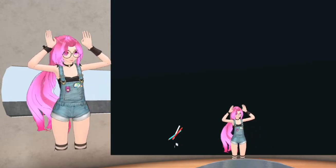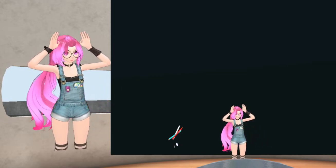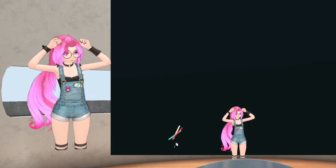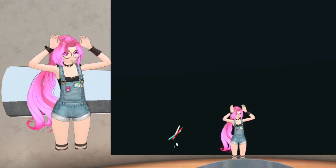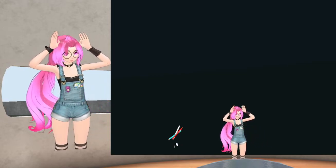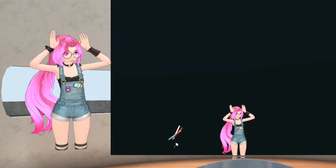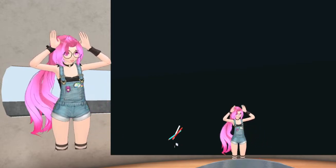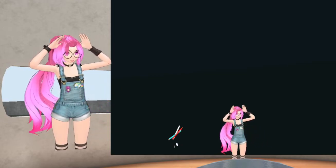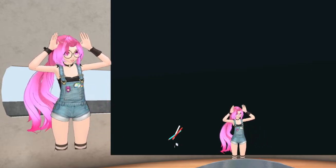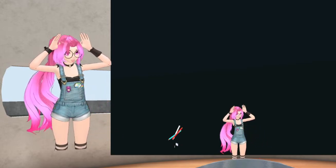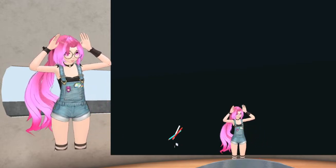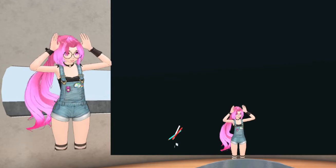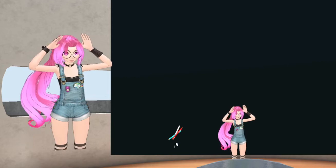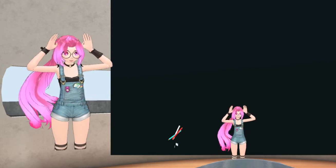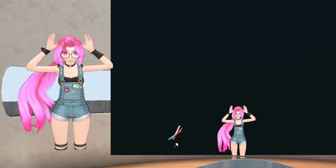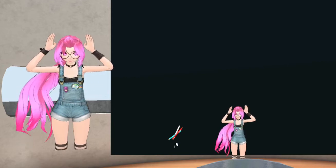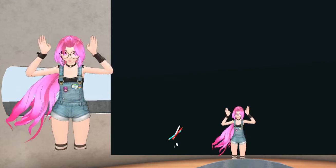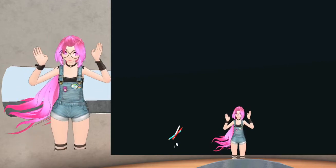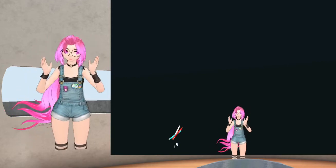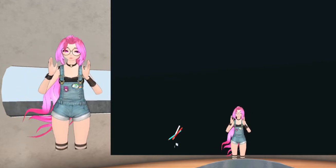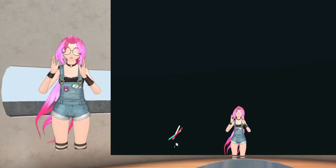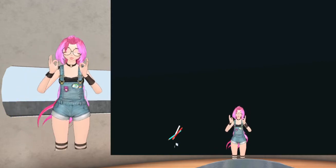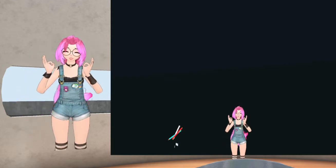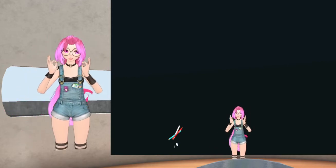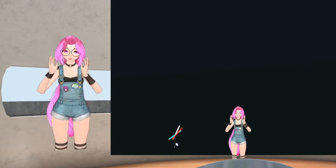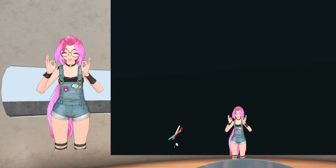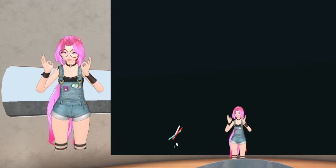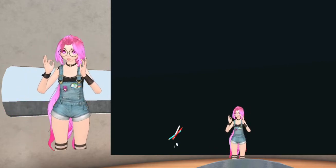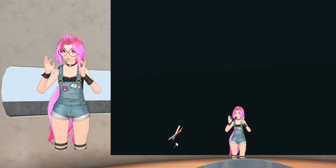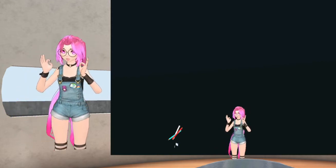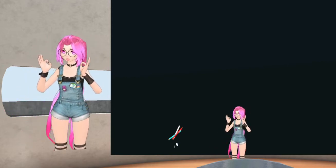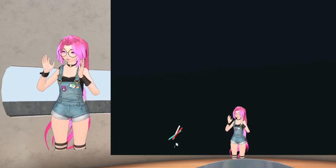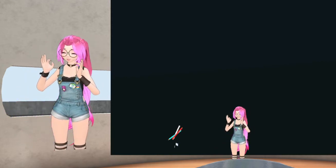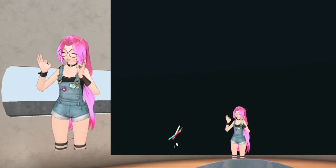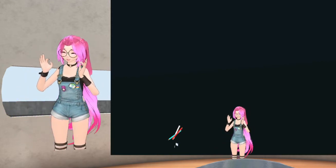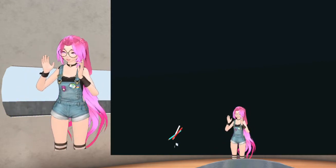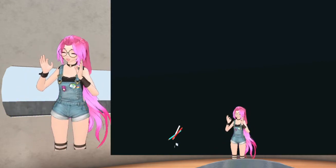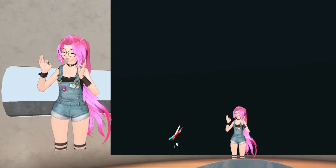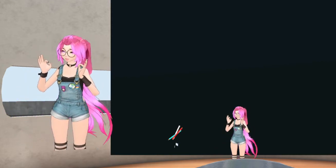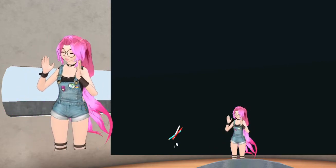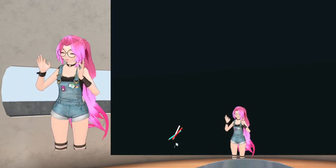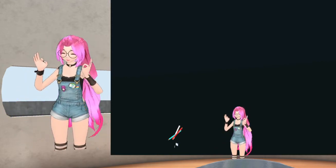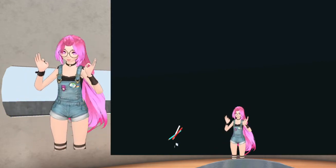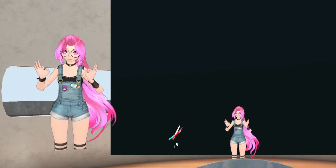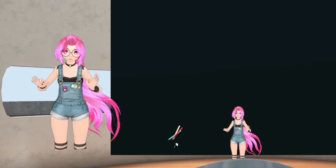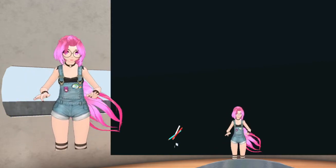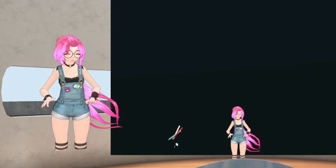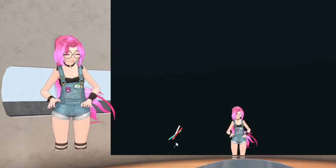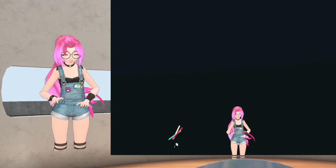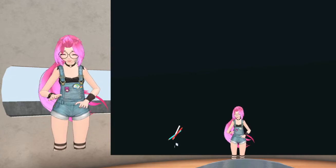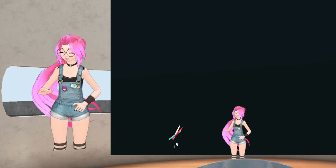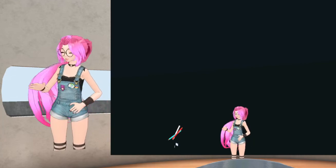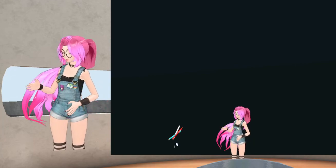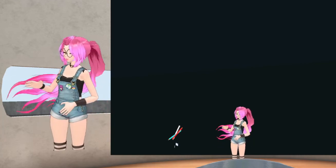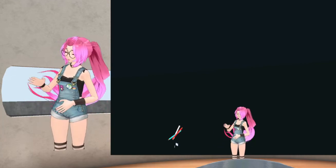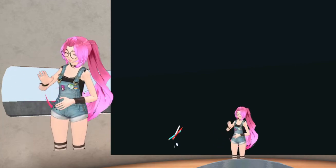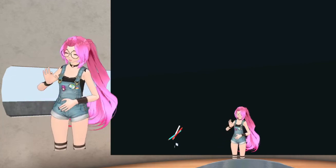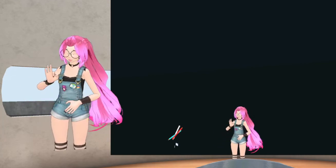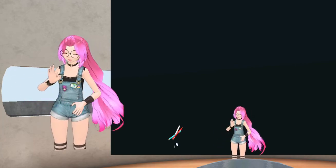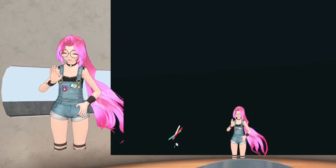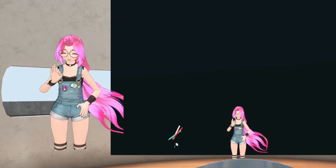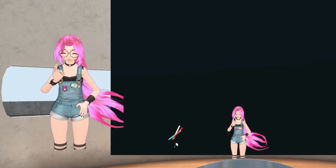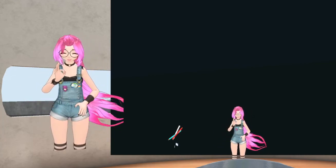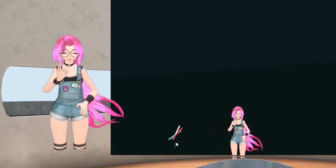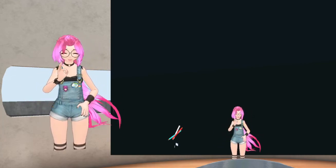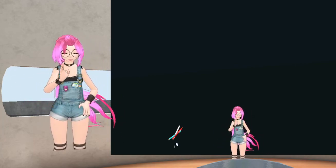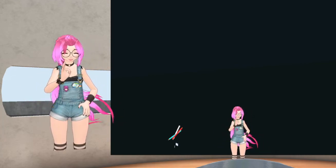ears, you could say that, right? The cat, this is how I sign cat. So if you want to say cat ears, cat. And the sign for